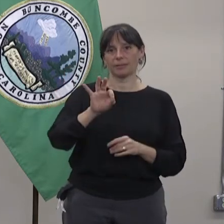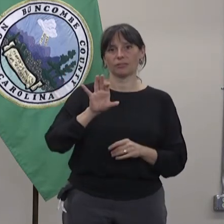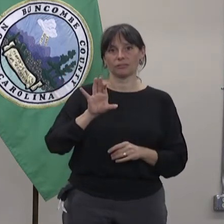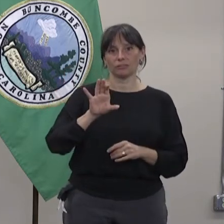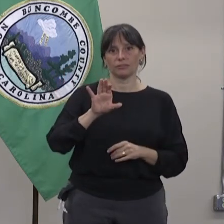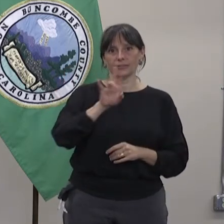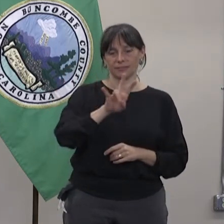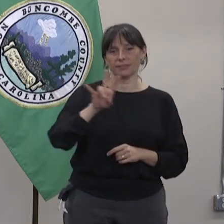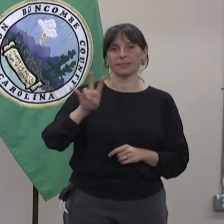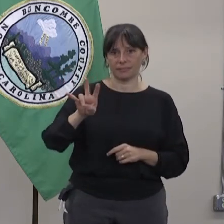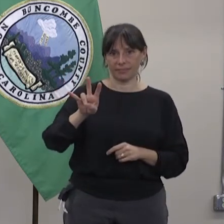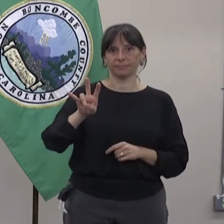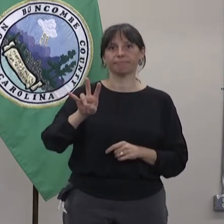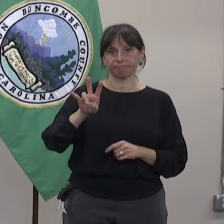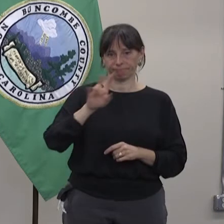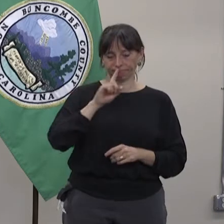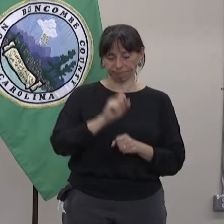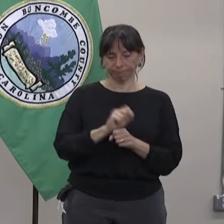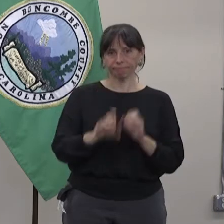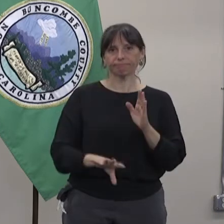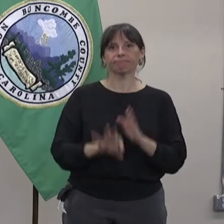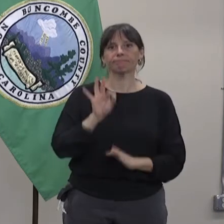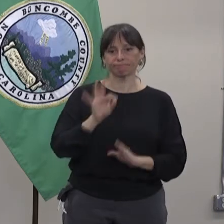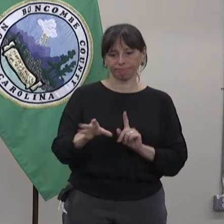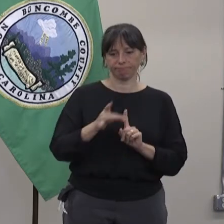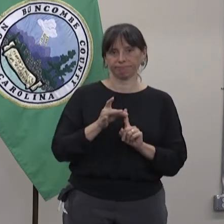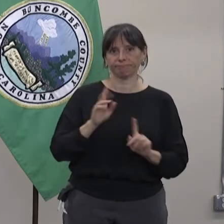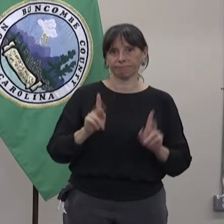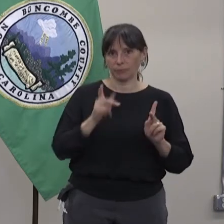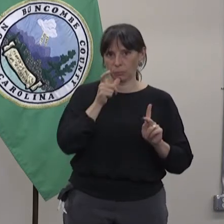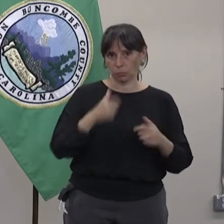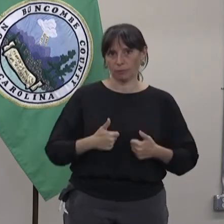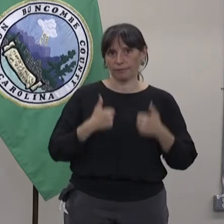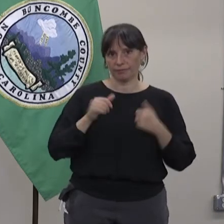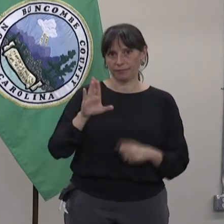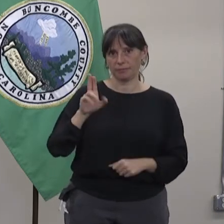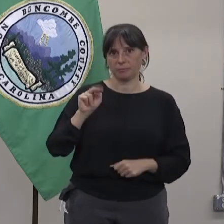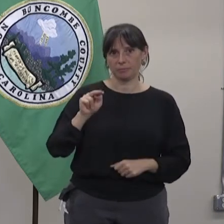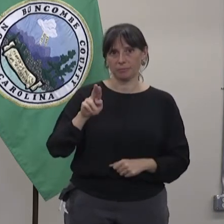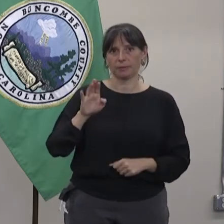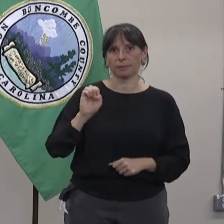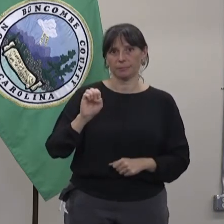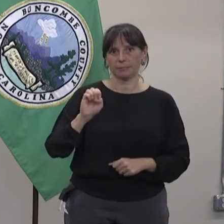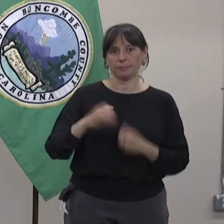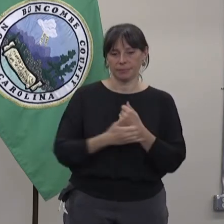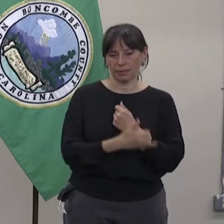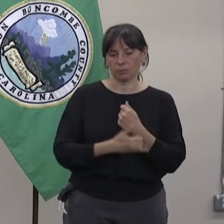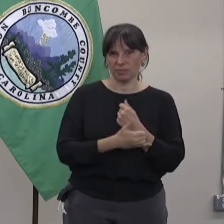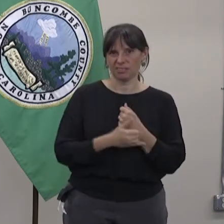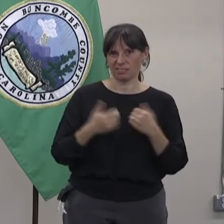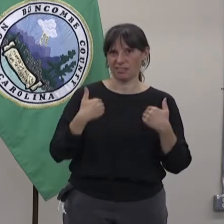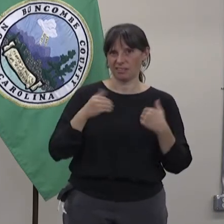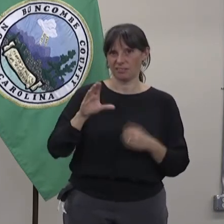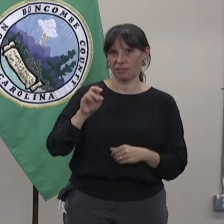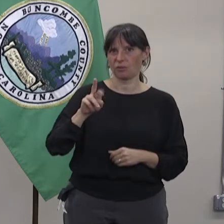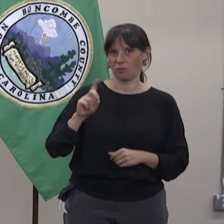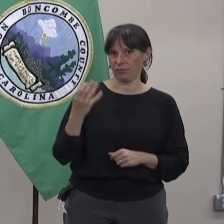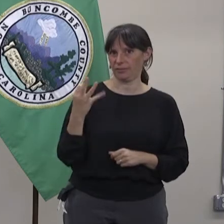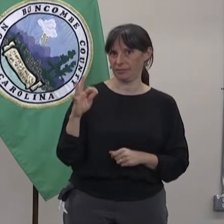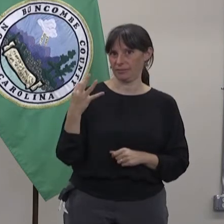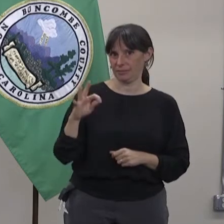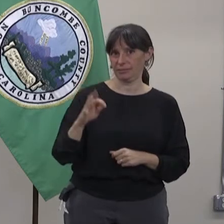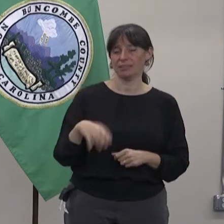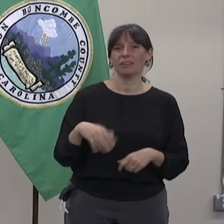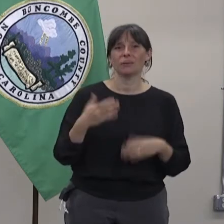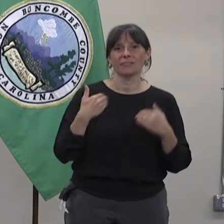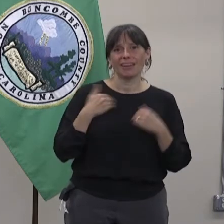2,977 lab-confirmed cases of COVID-19 in Buncombe County residents. We as a community have experienced